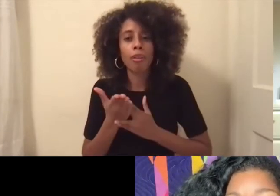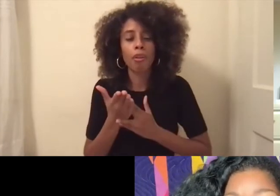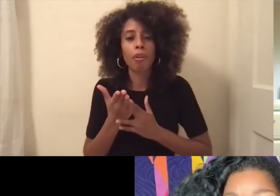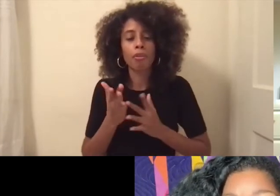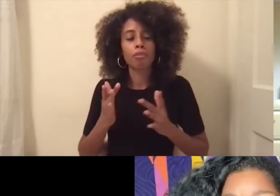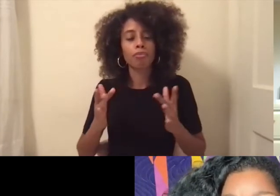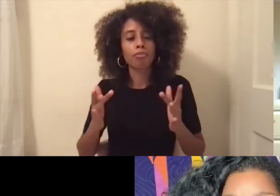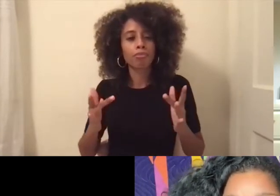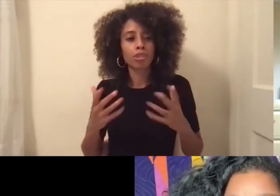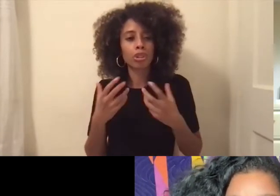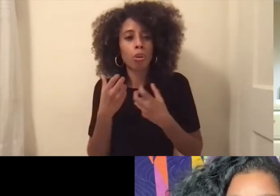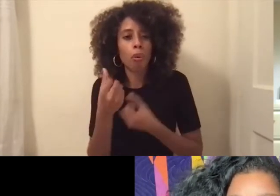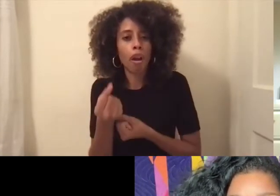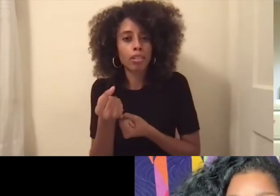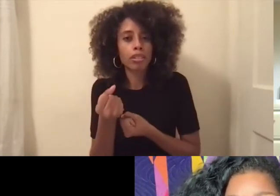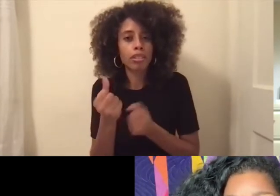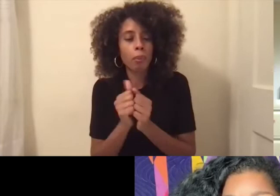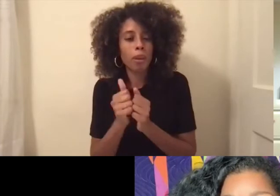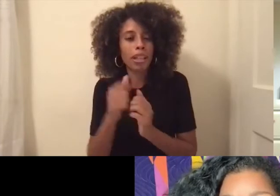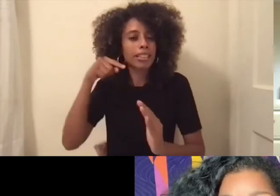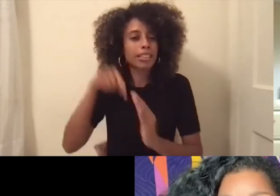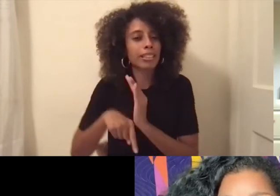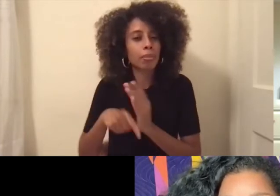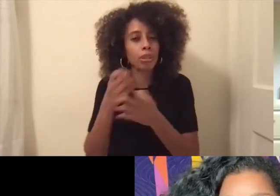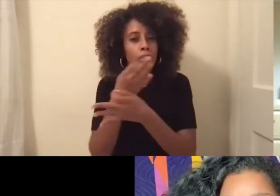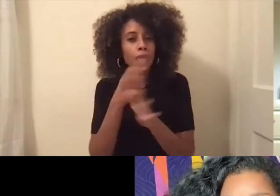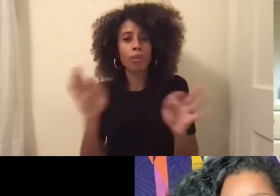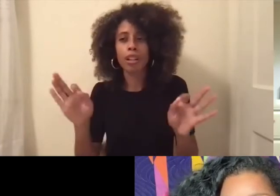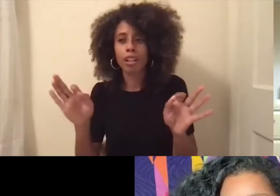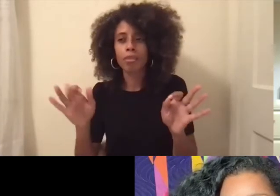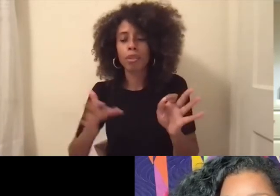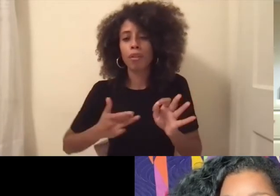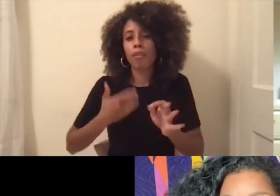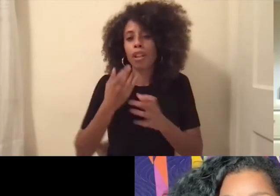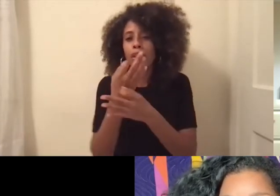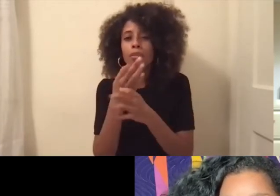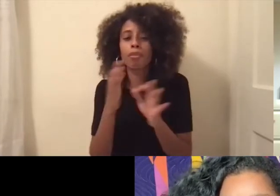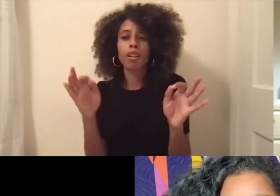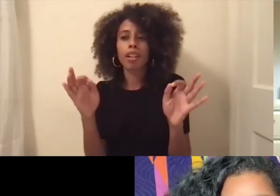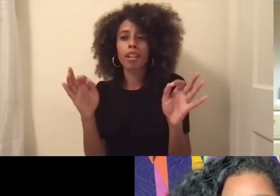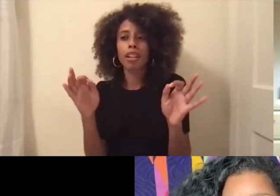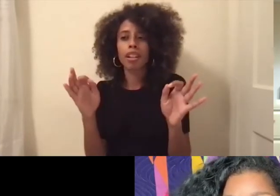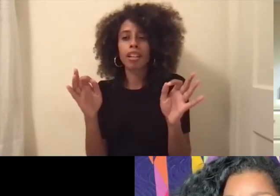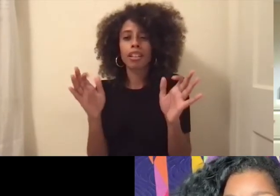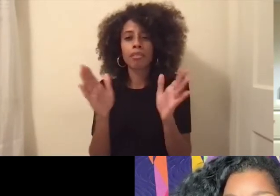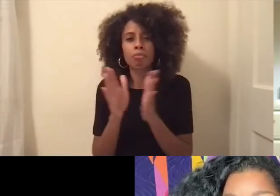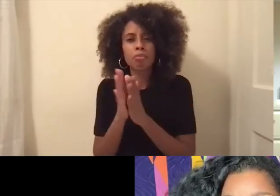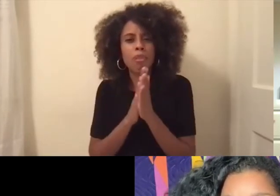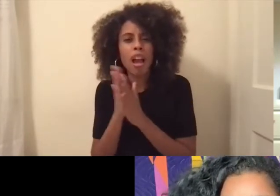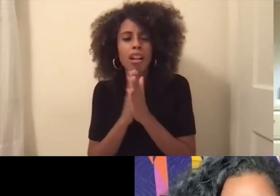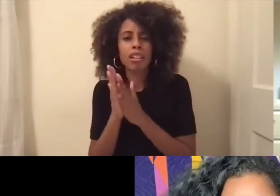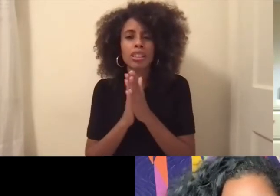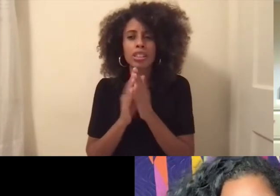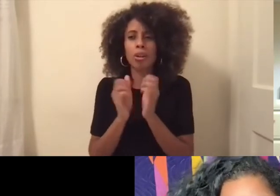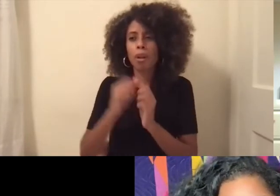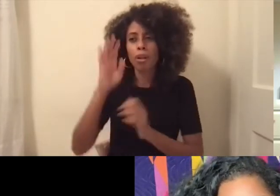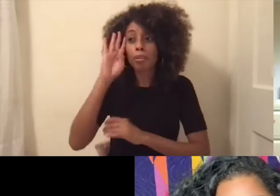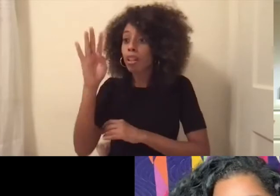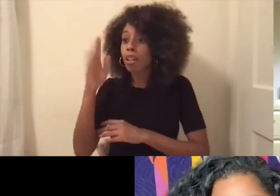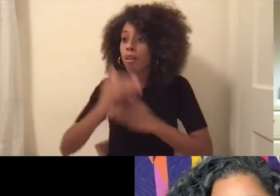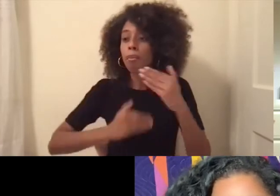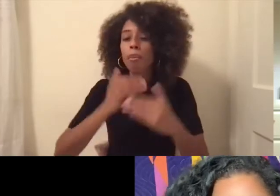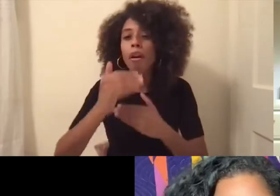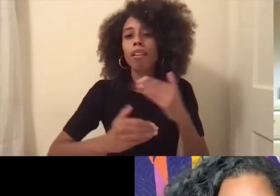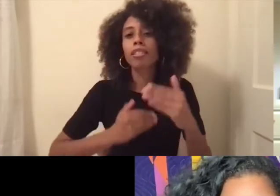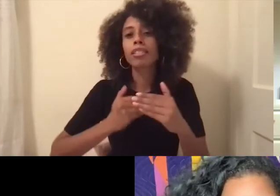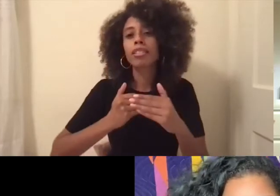deepest freedom, to feel free, ecstasy of creating the process, romanticizing the